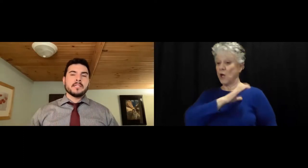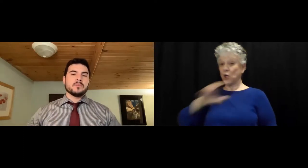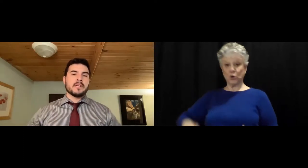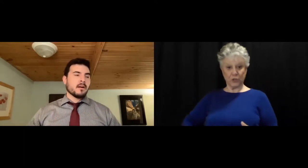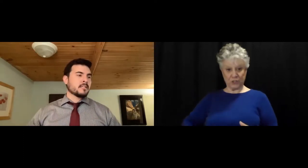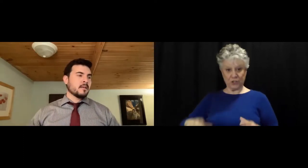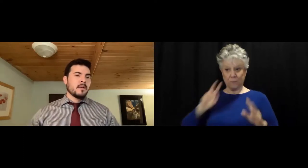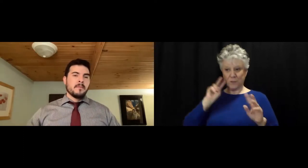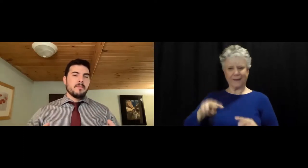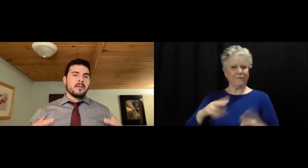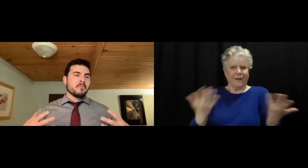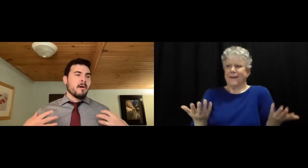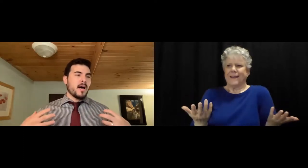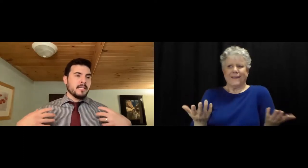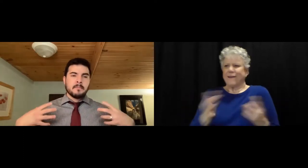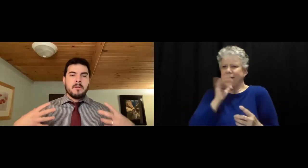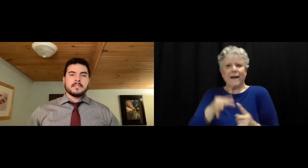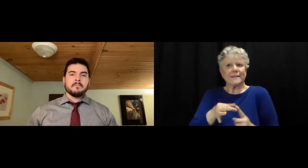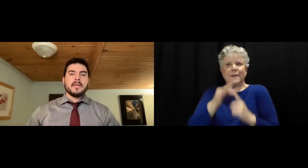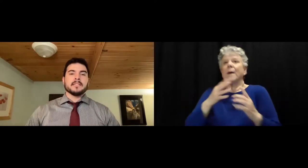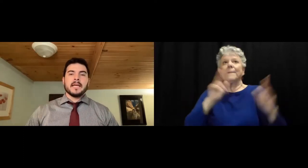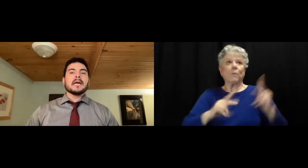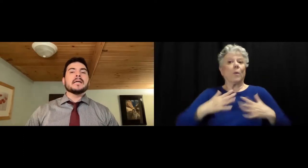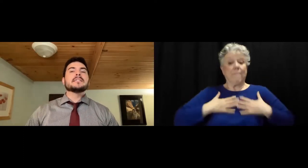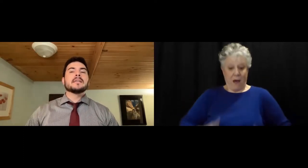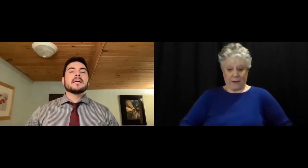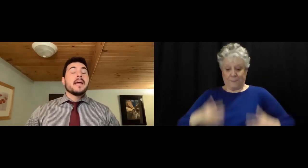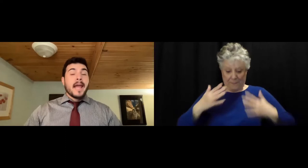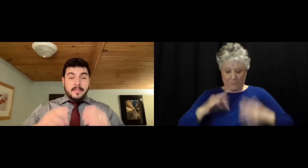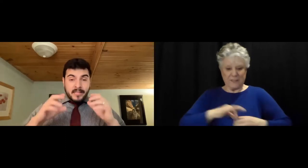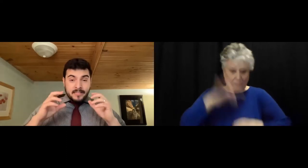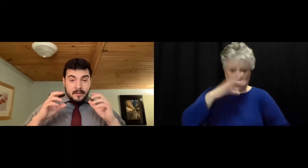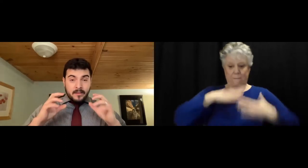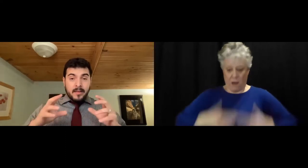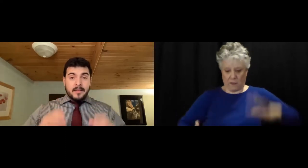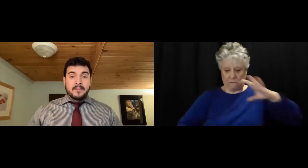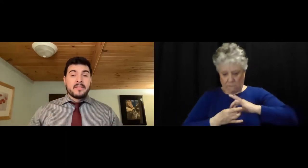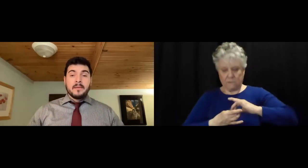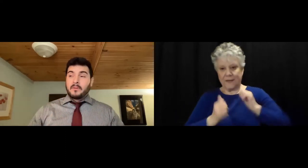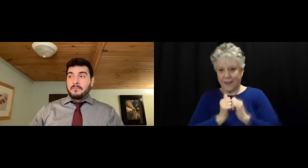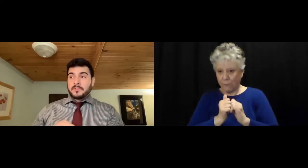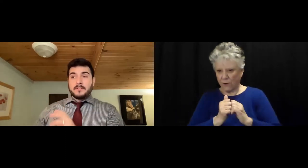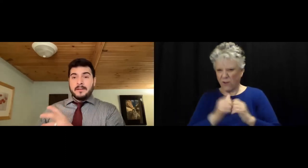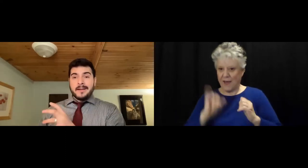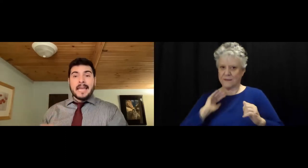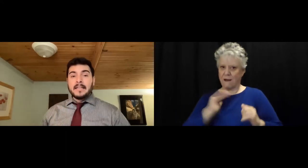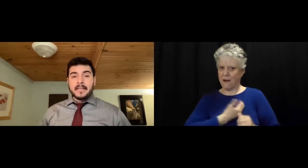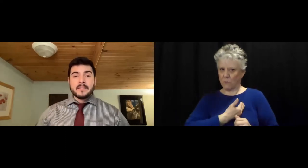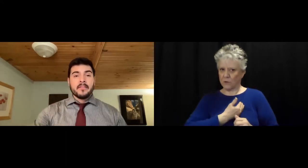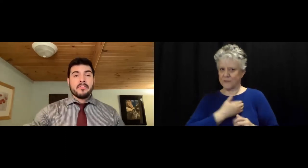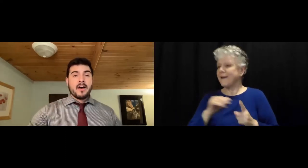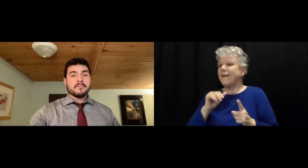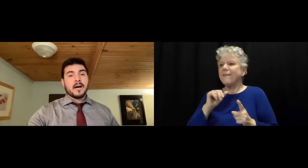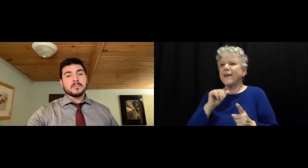hardly esoteric to beings with bodies, composite beings like us. And these themes are certainly not